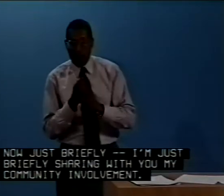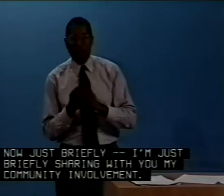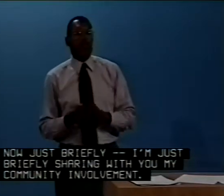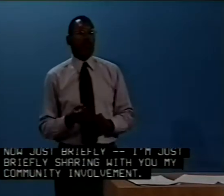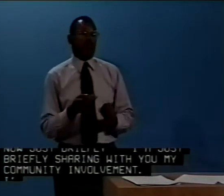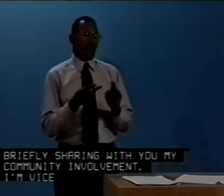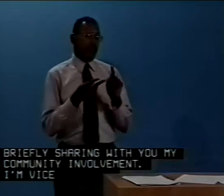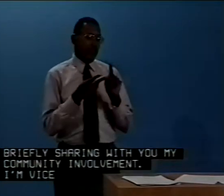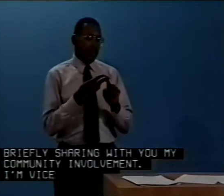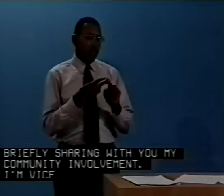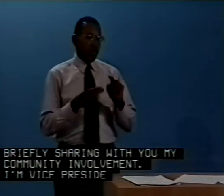Deaf Advocates